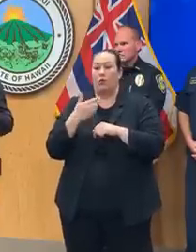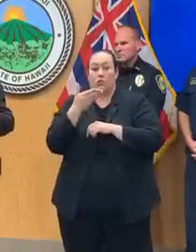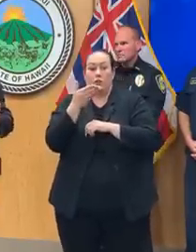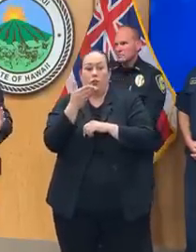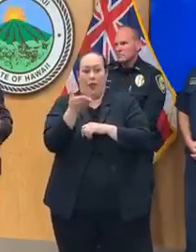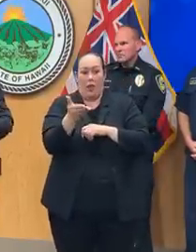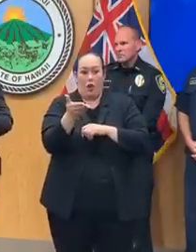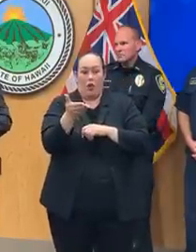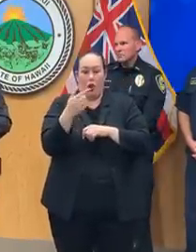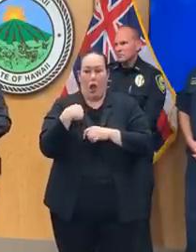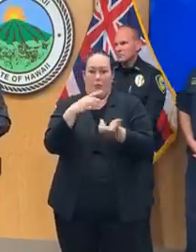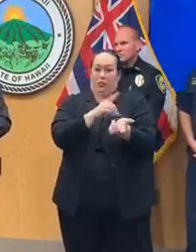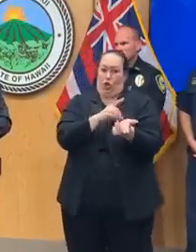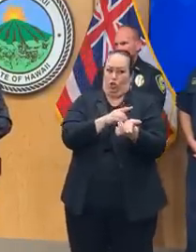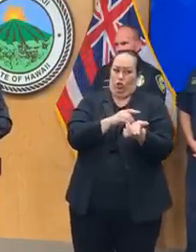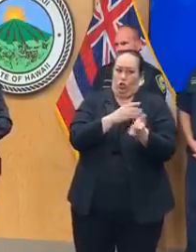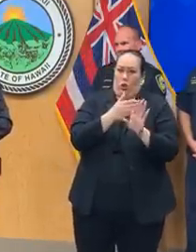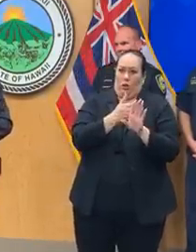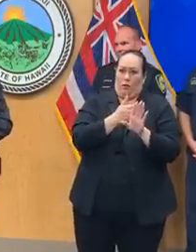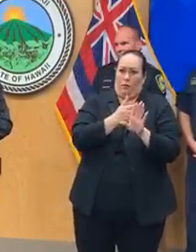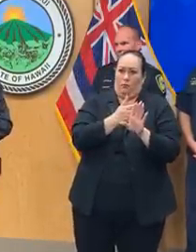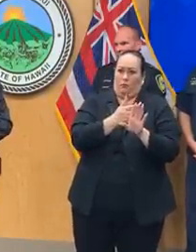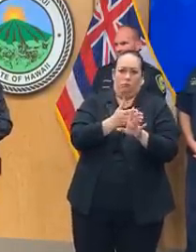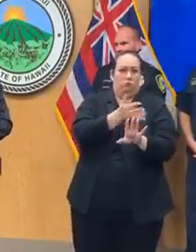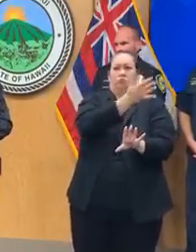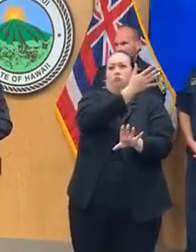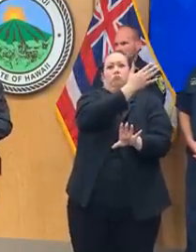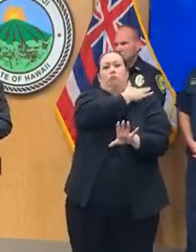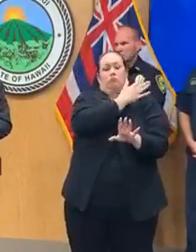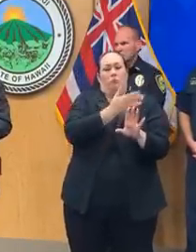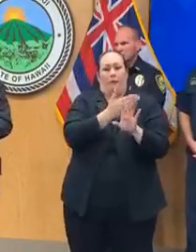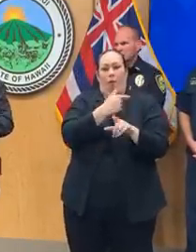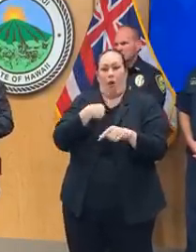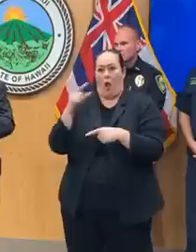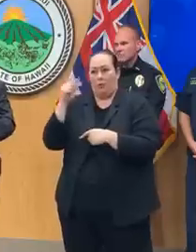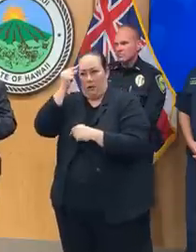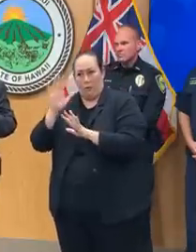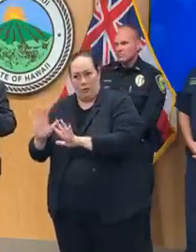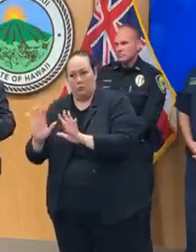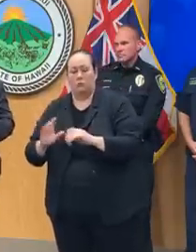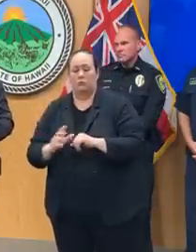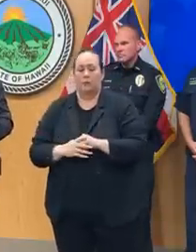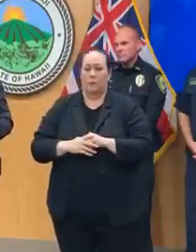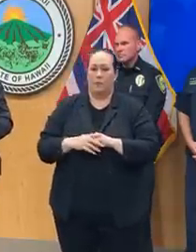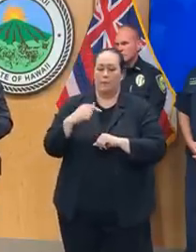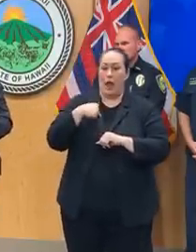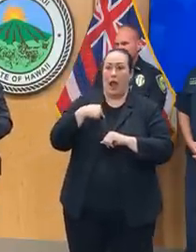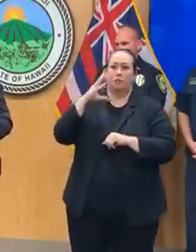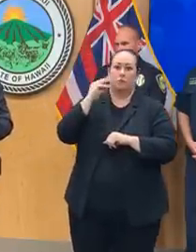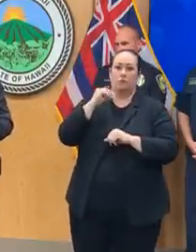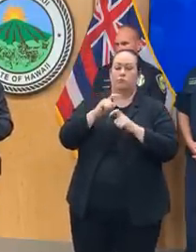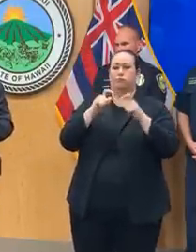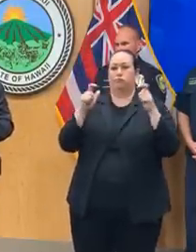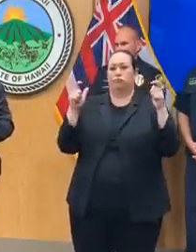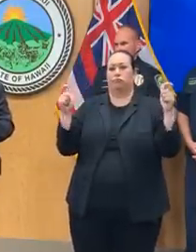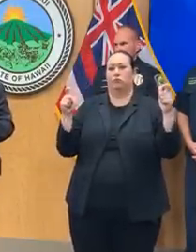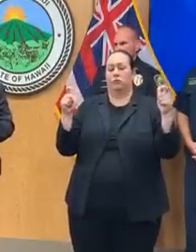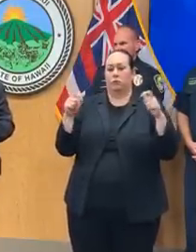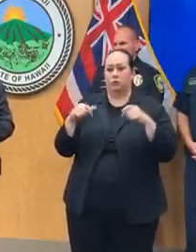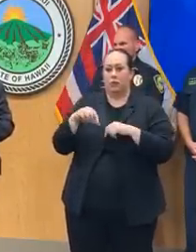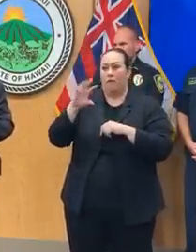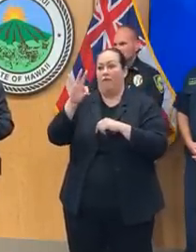when I was a doc, not before I was, long before I was a legislator or governor, and I experienced large wildfires that were